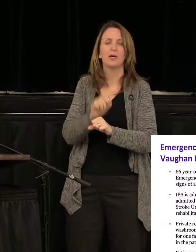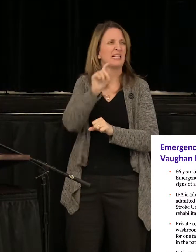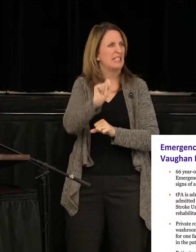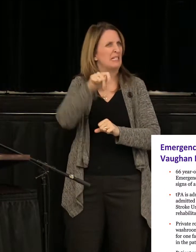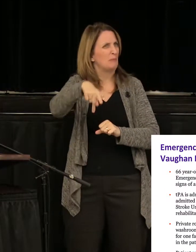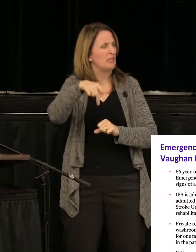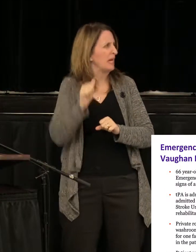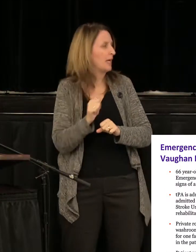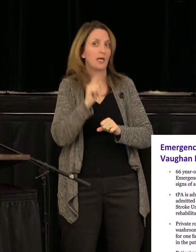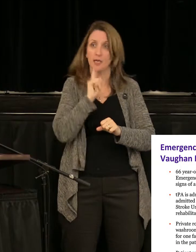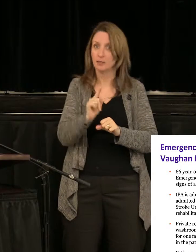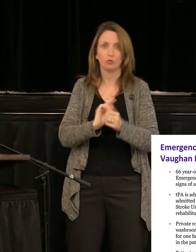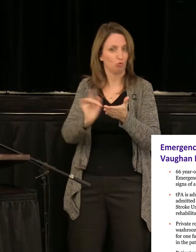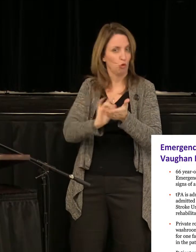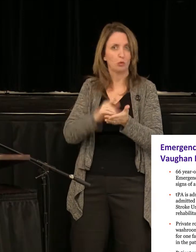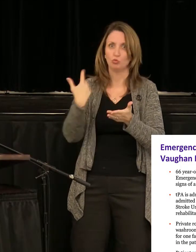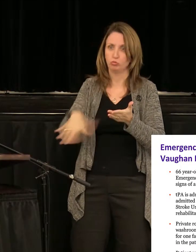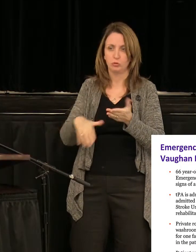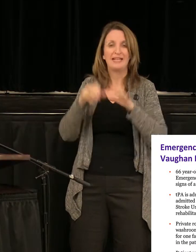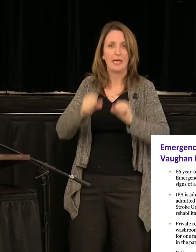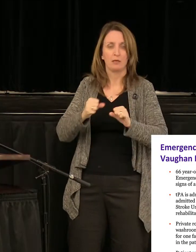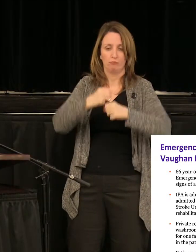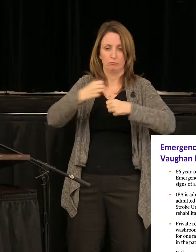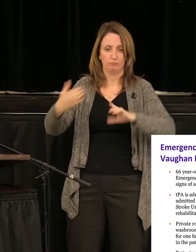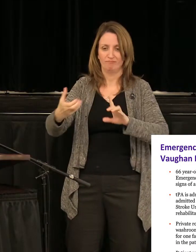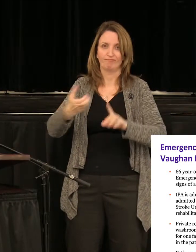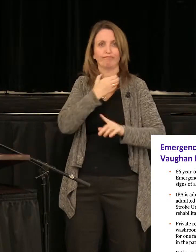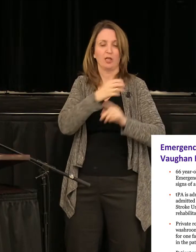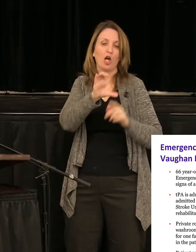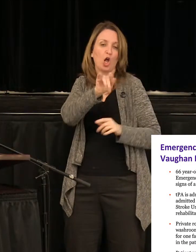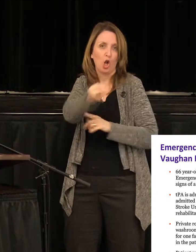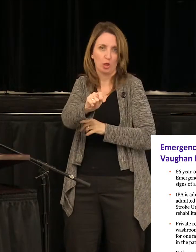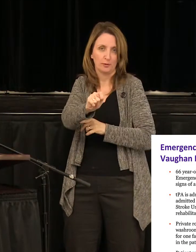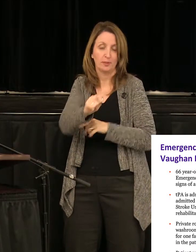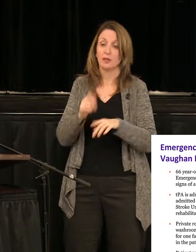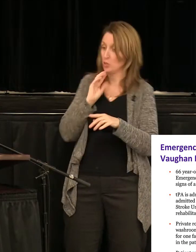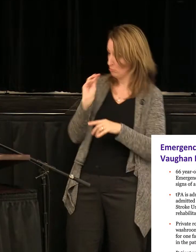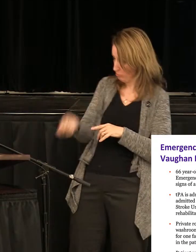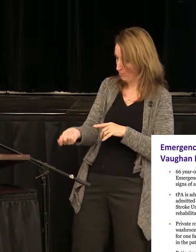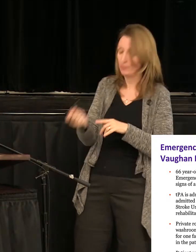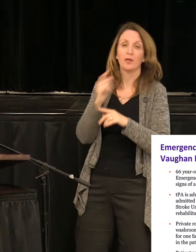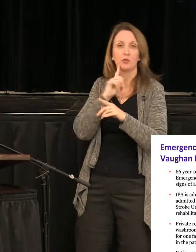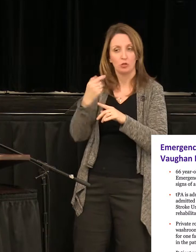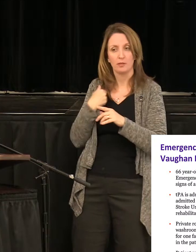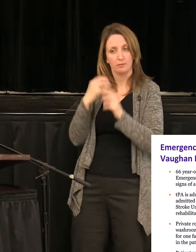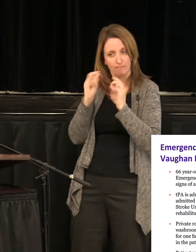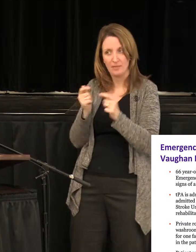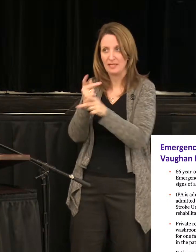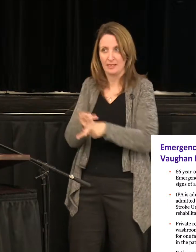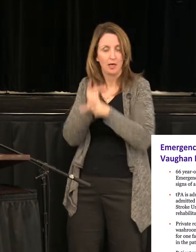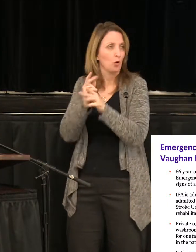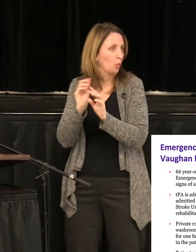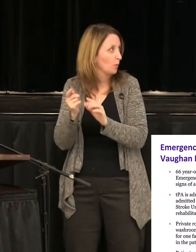modern clot-busting drug, is administered quickly within only a few minutes, and she starts getting her immediate care right away. She's